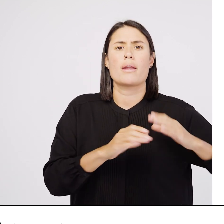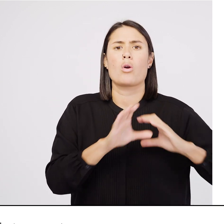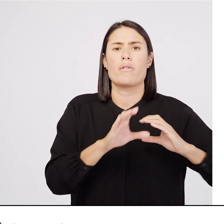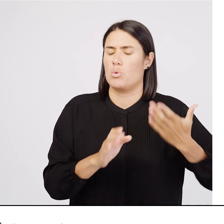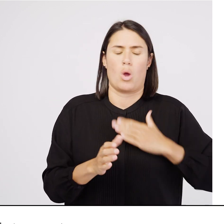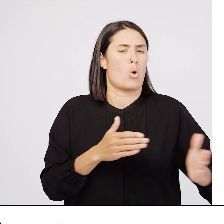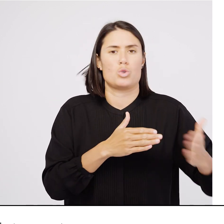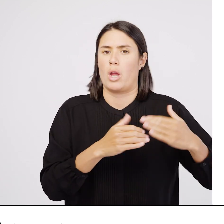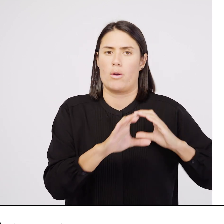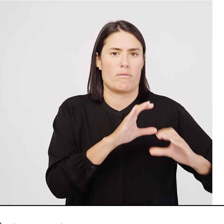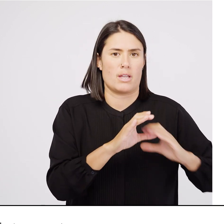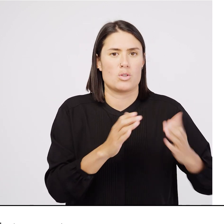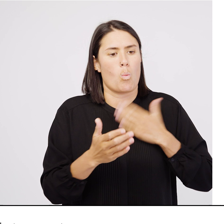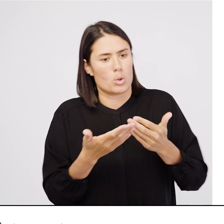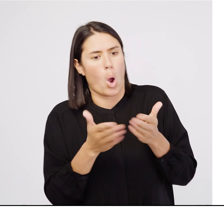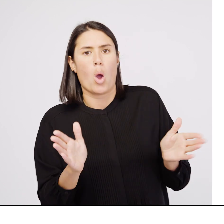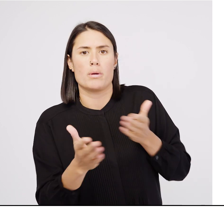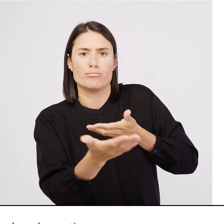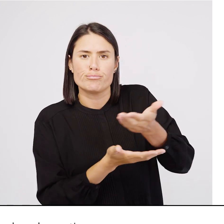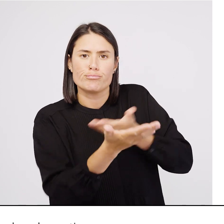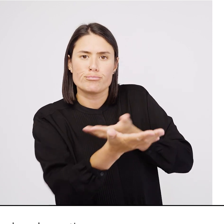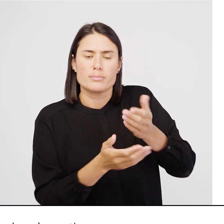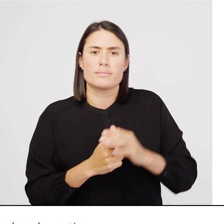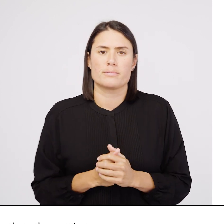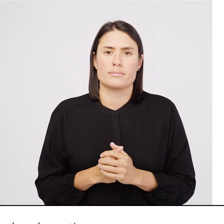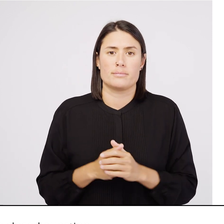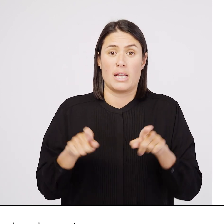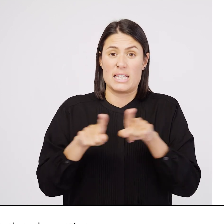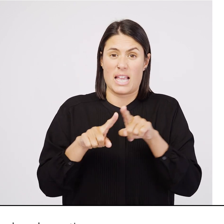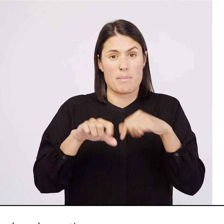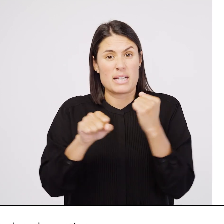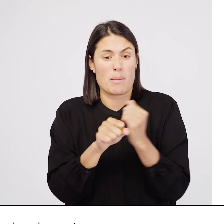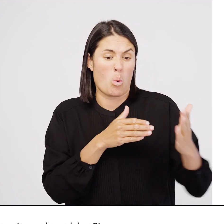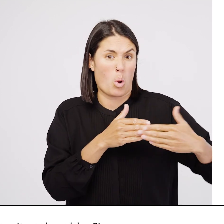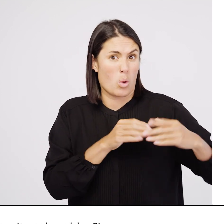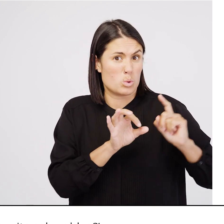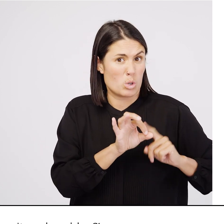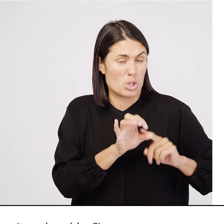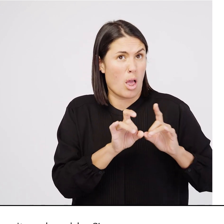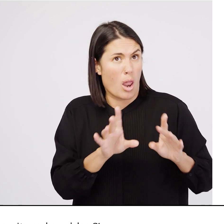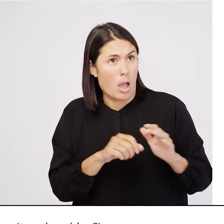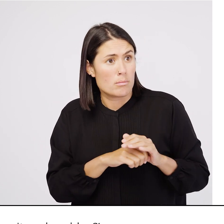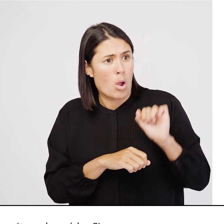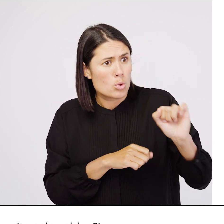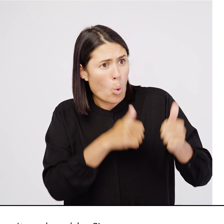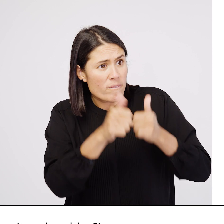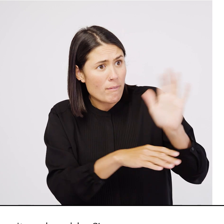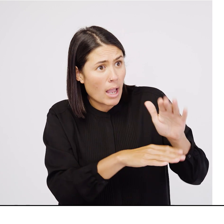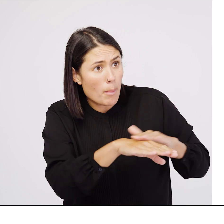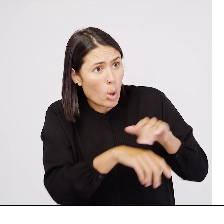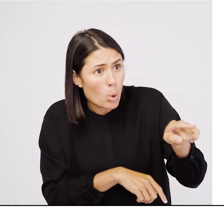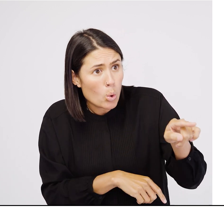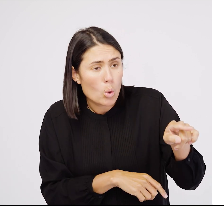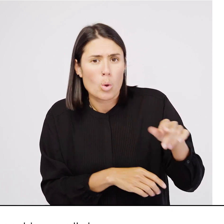is not what we want. The same example as a closed question might be, "Is your favourite colour